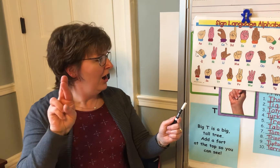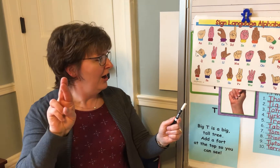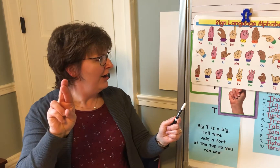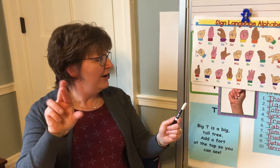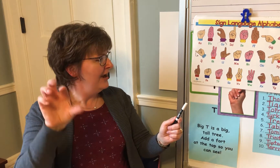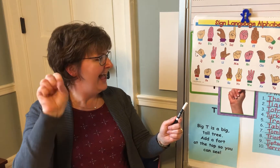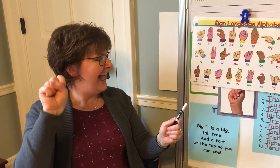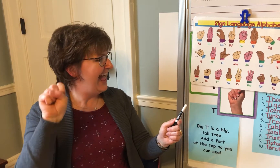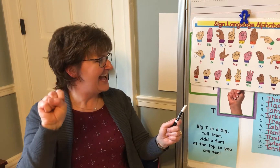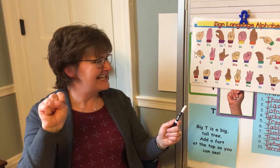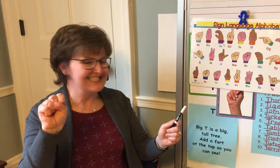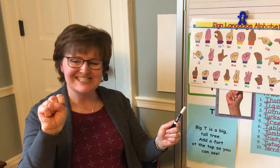R, S,